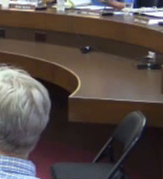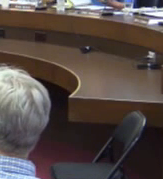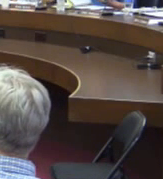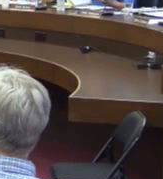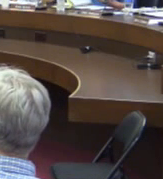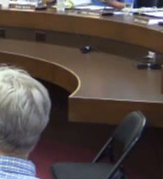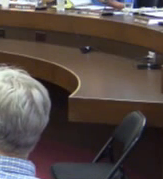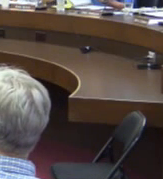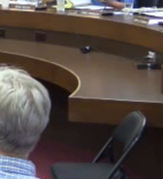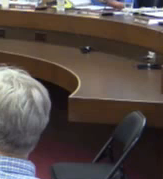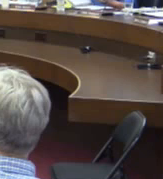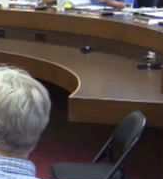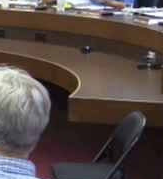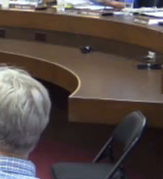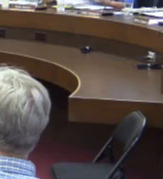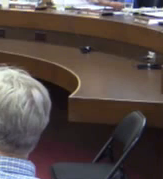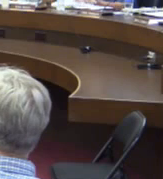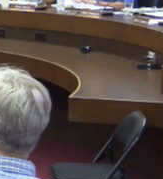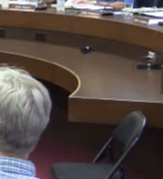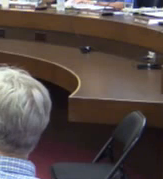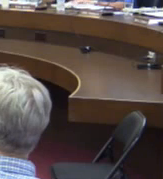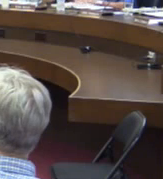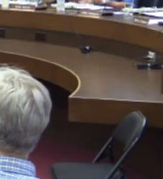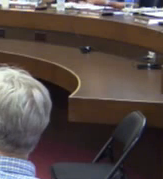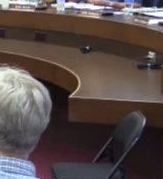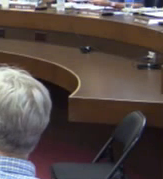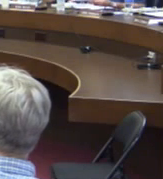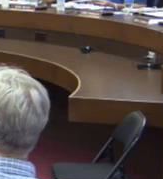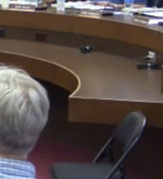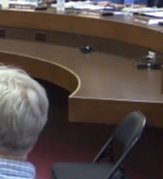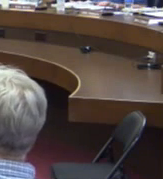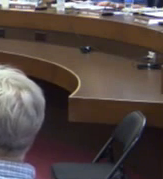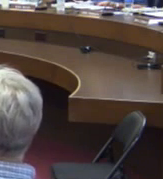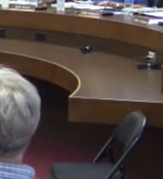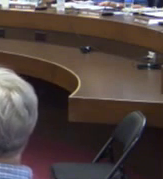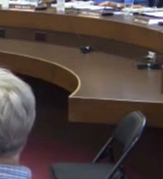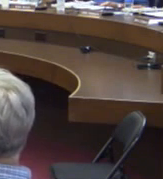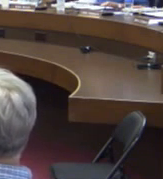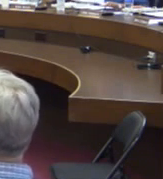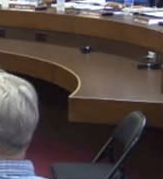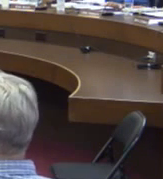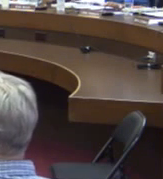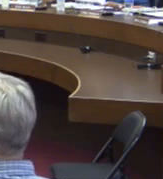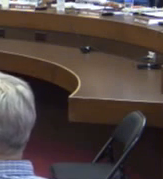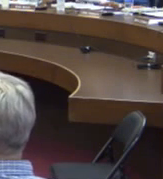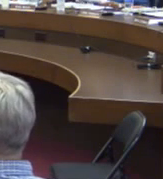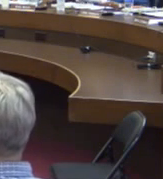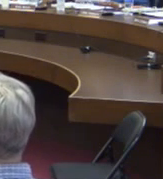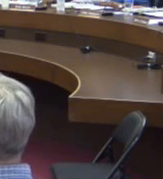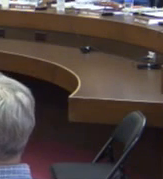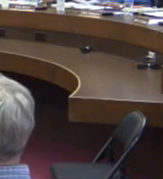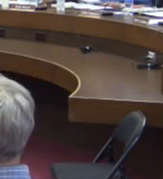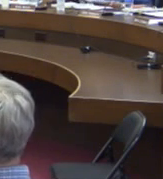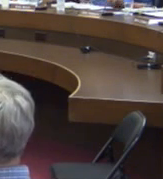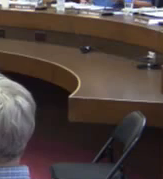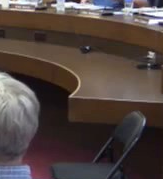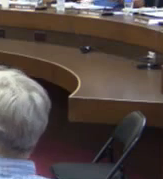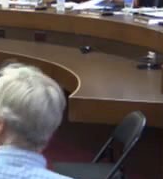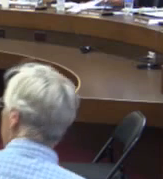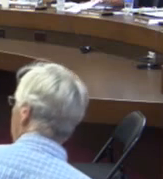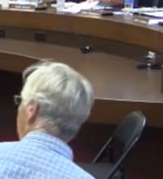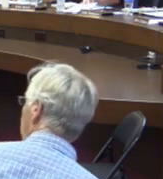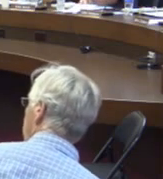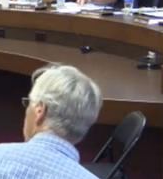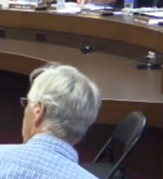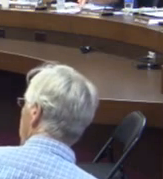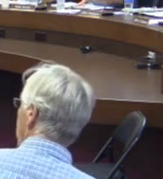maybe ratify and underscore some of what I'm sure you've heard from him. And that is, first and foremost, that we're very glad that